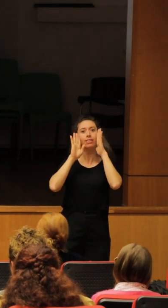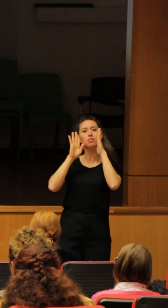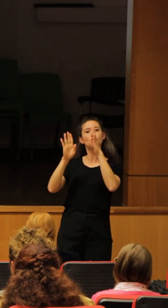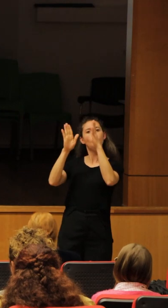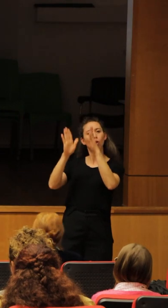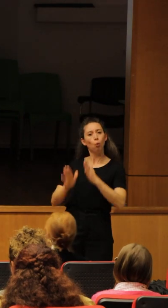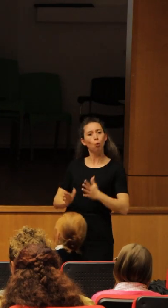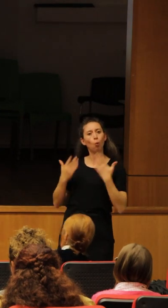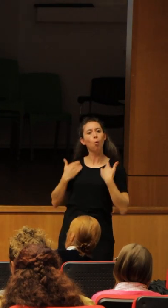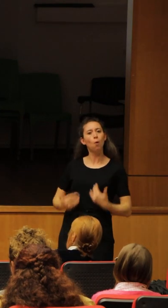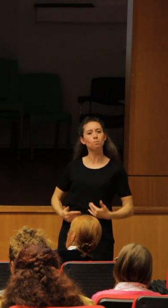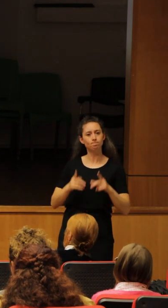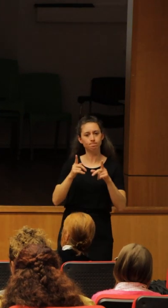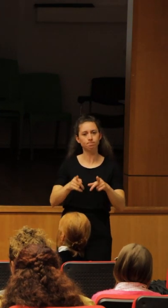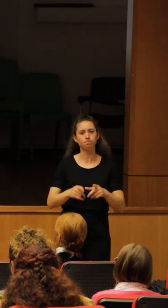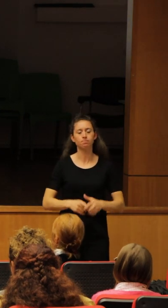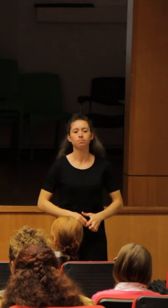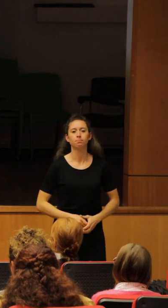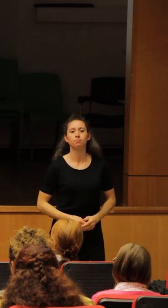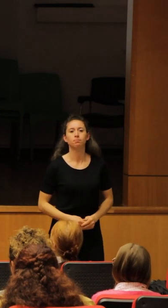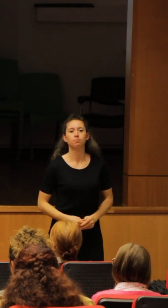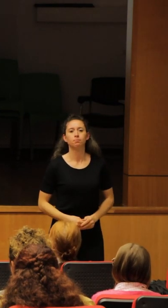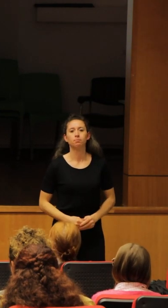esa expresión.